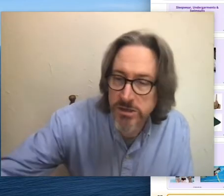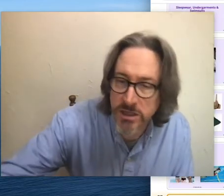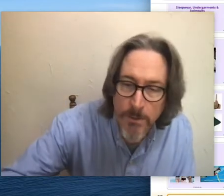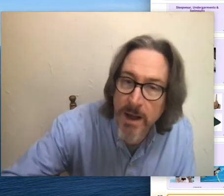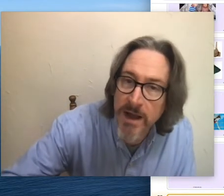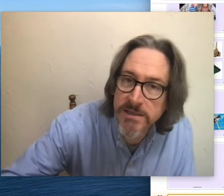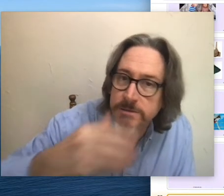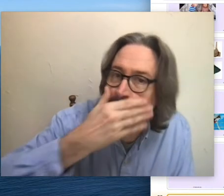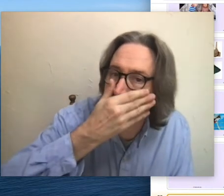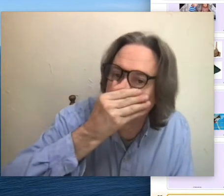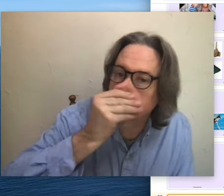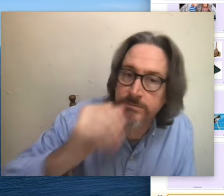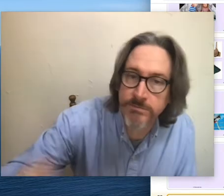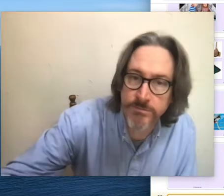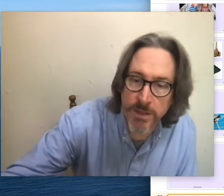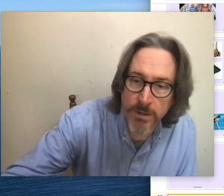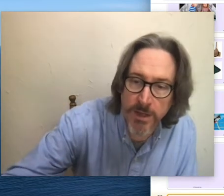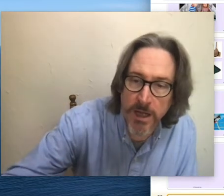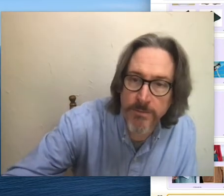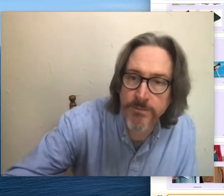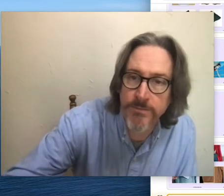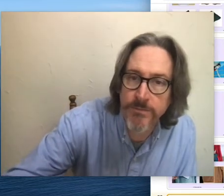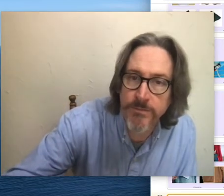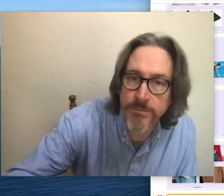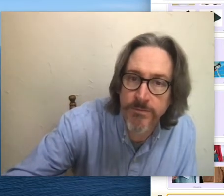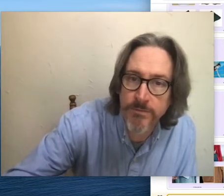We talked about pockets, blah, blah, blah.